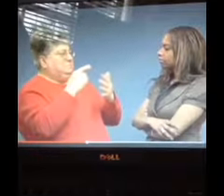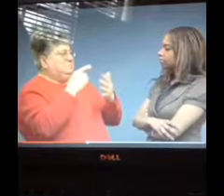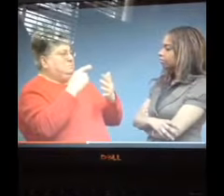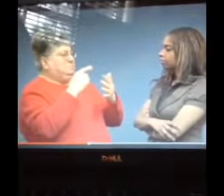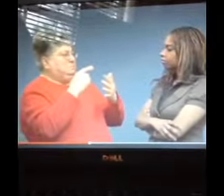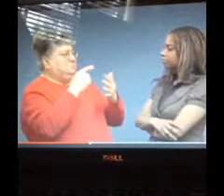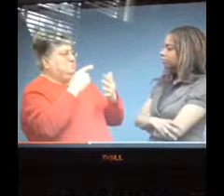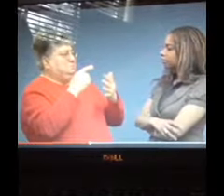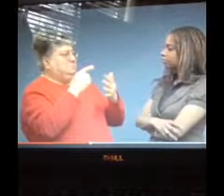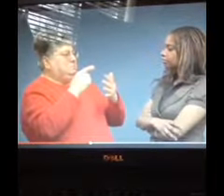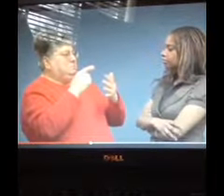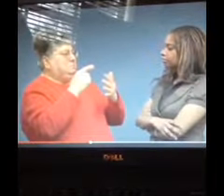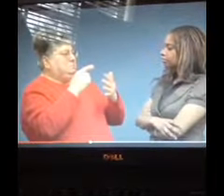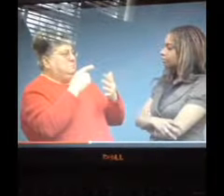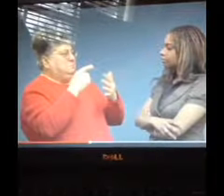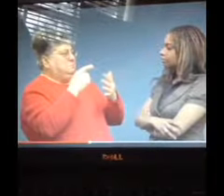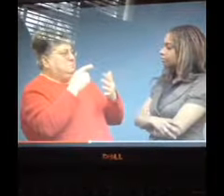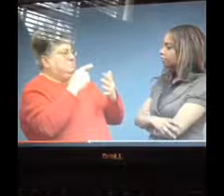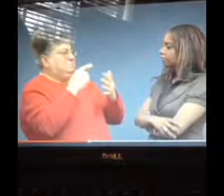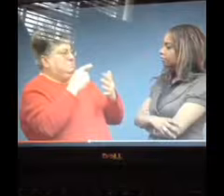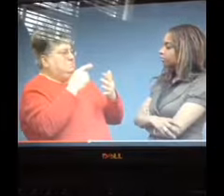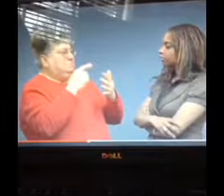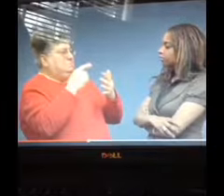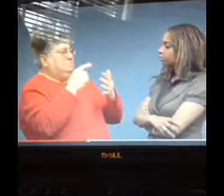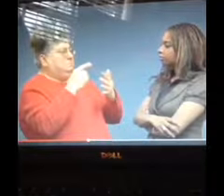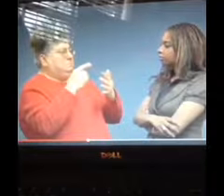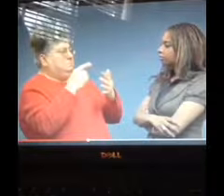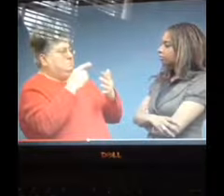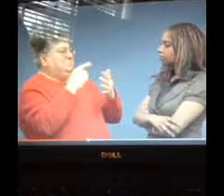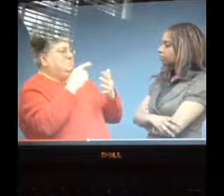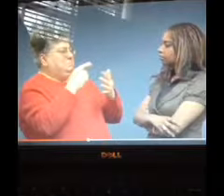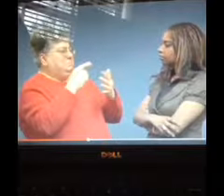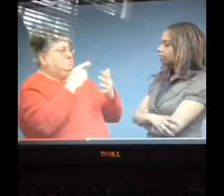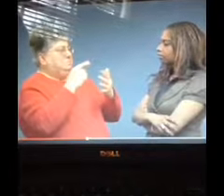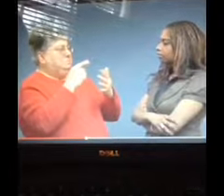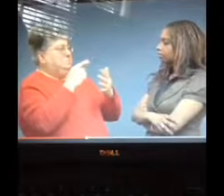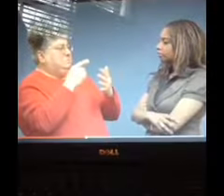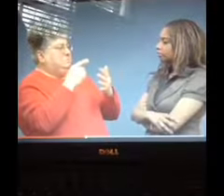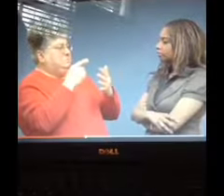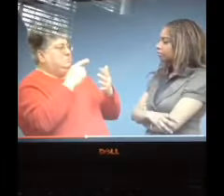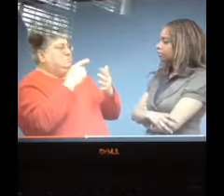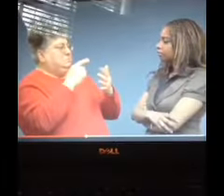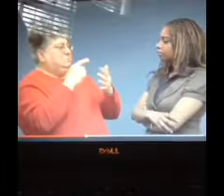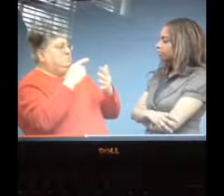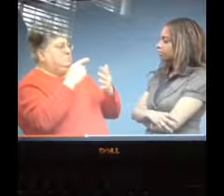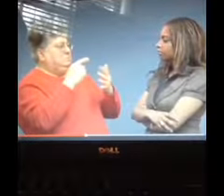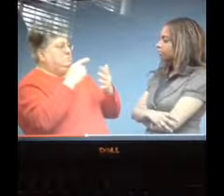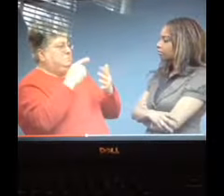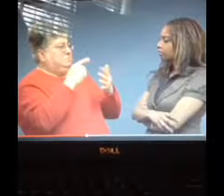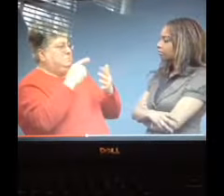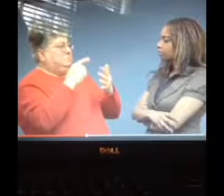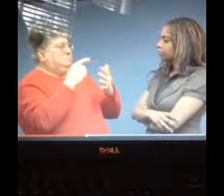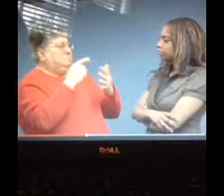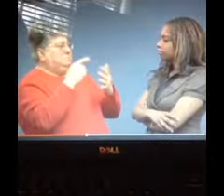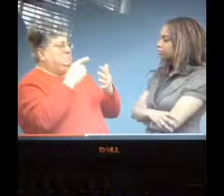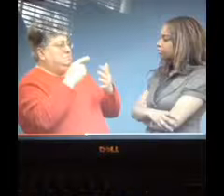or two ago, my friend asked me if I wanted to start a project signing the news vlog for the deaf. The friend had financial ability to help